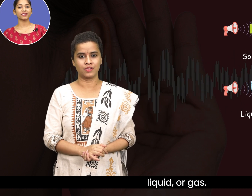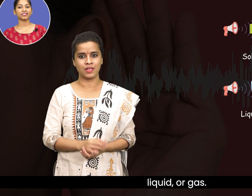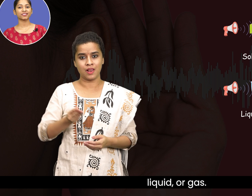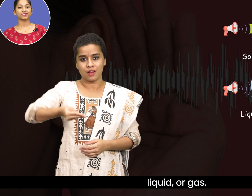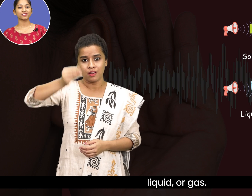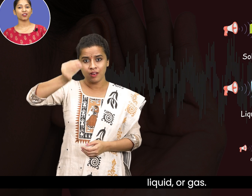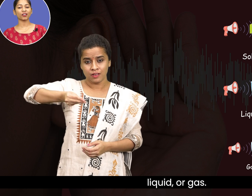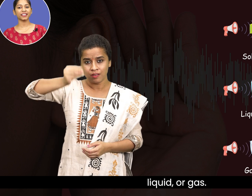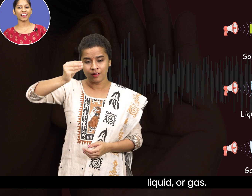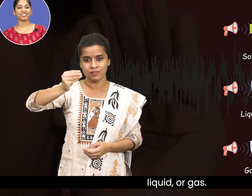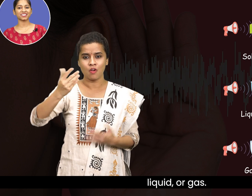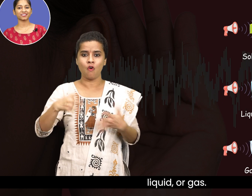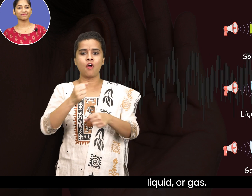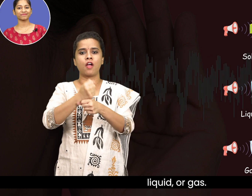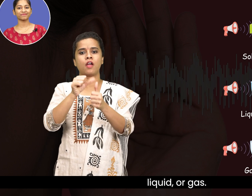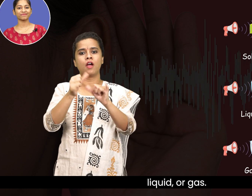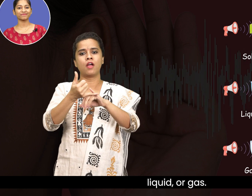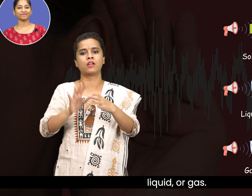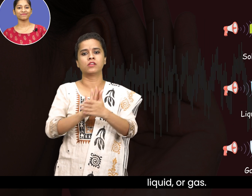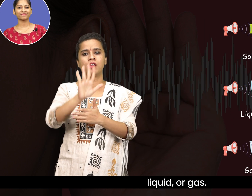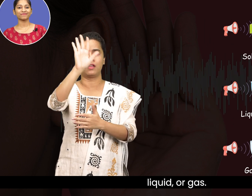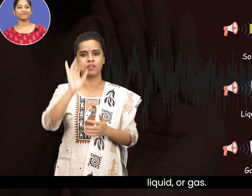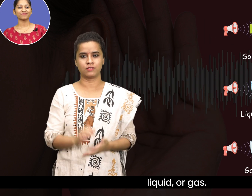liquid, or gas.